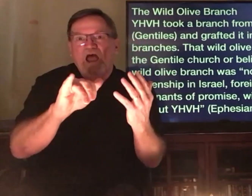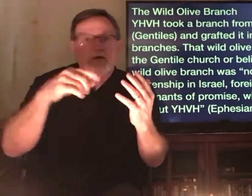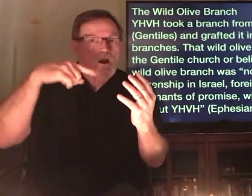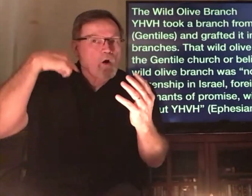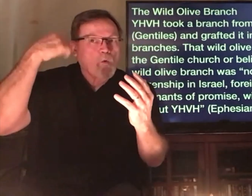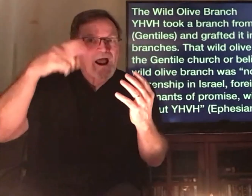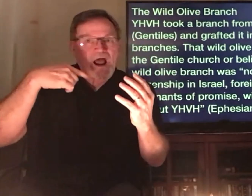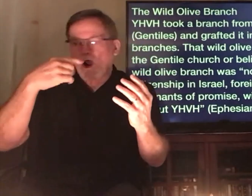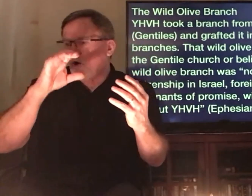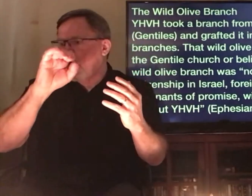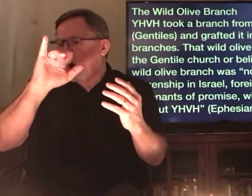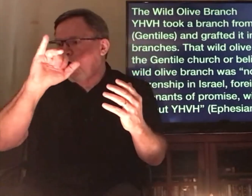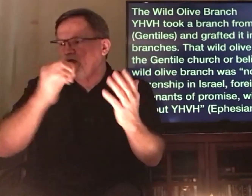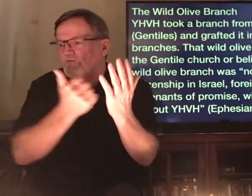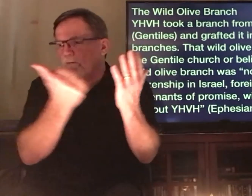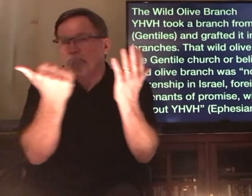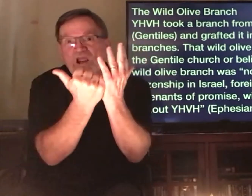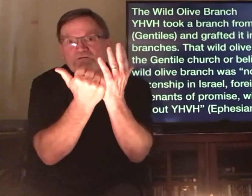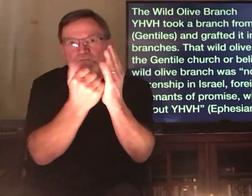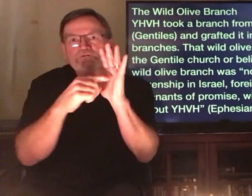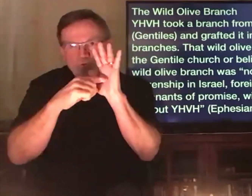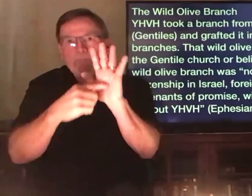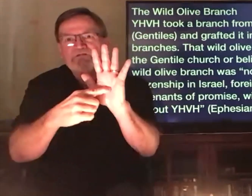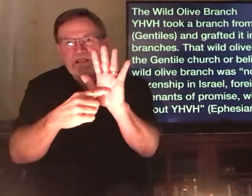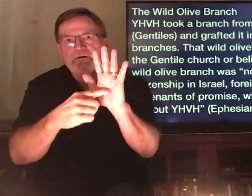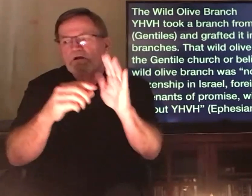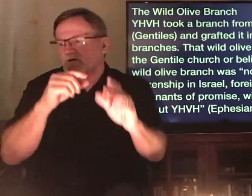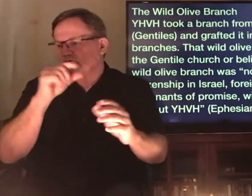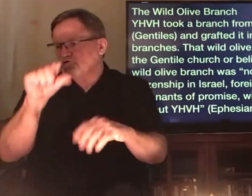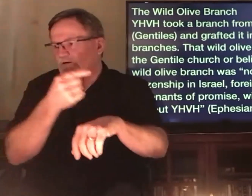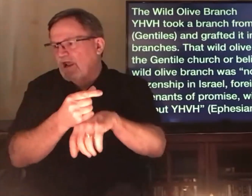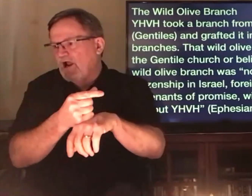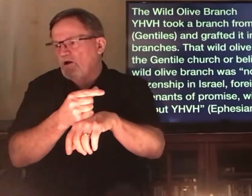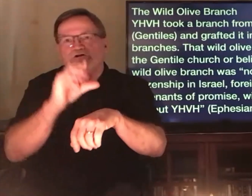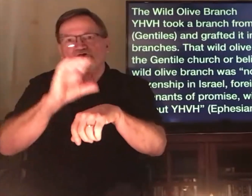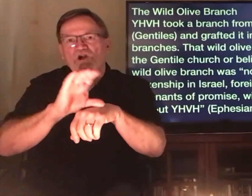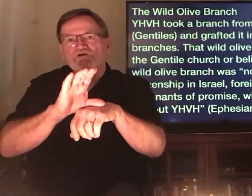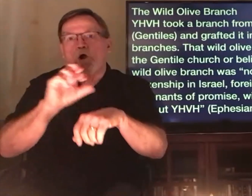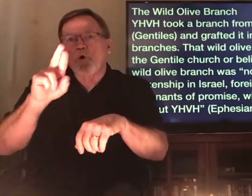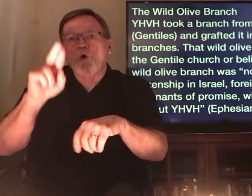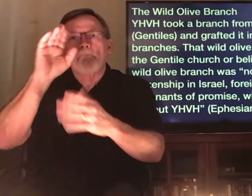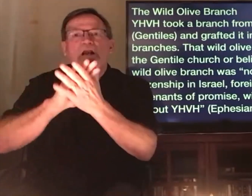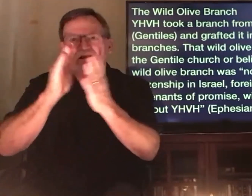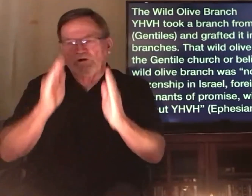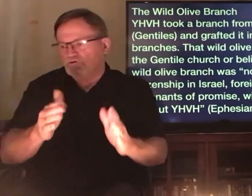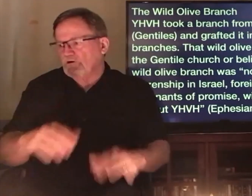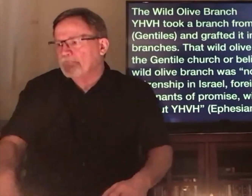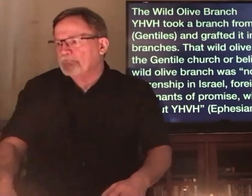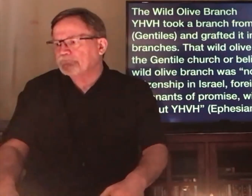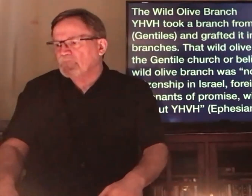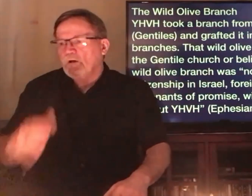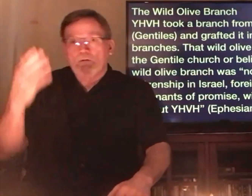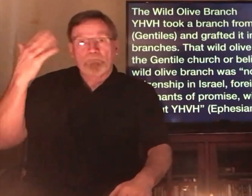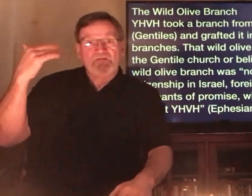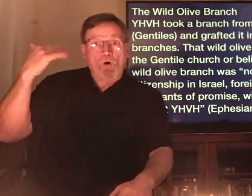the party. So Romans 11 says that only temporary. Don't mean